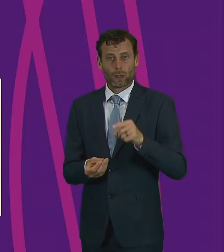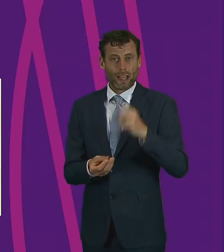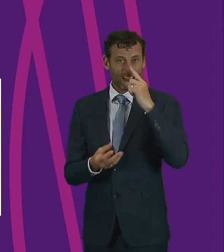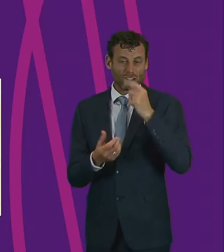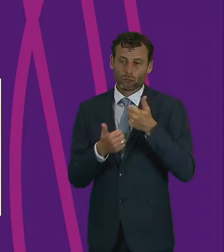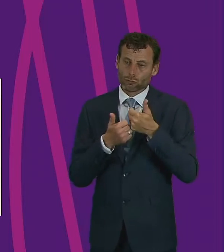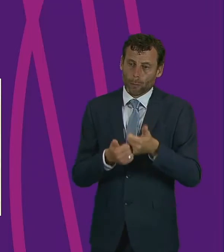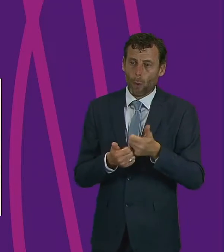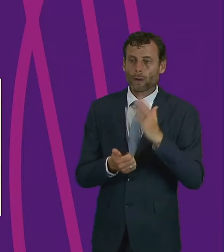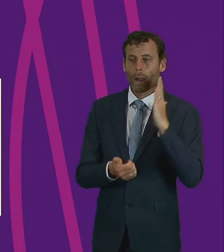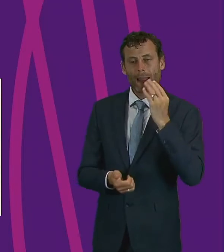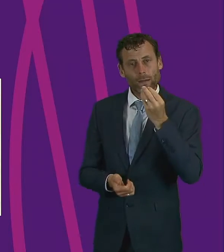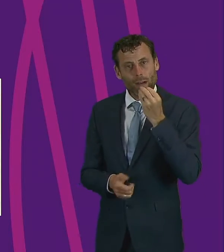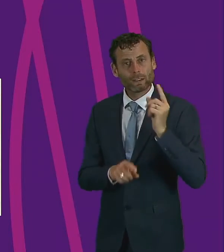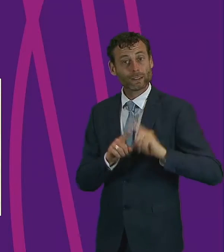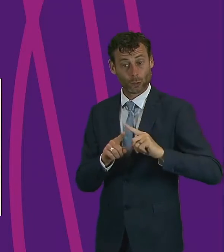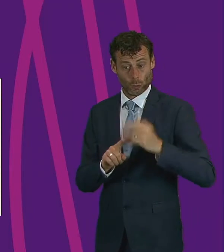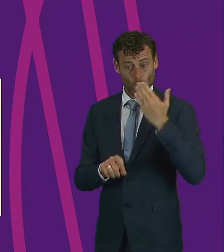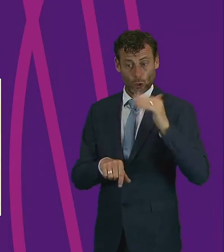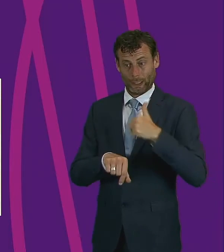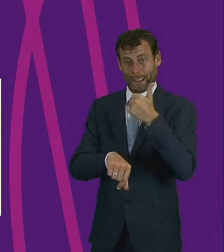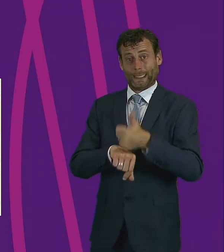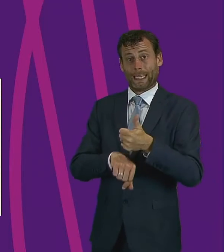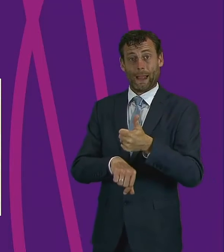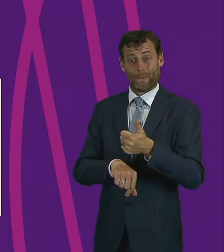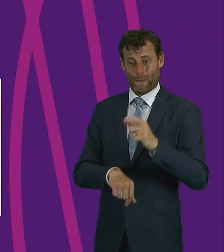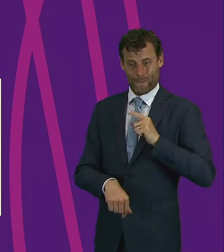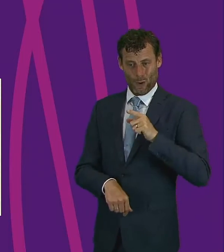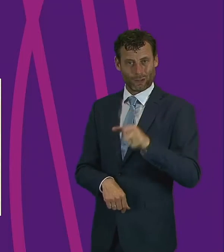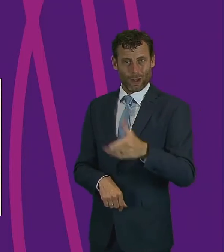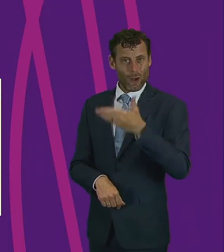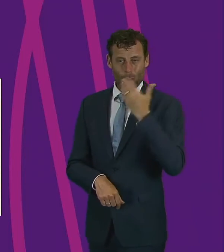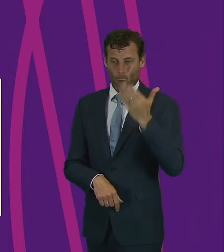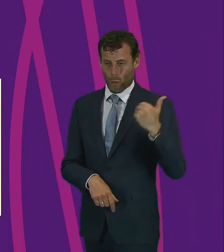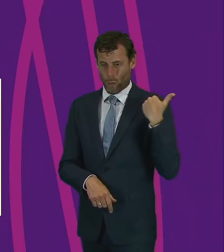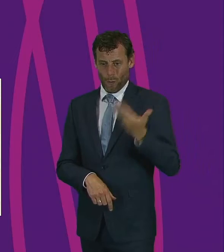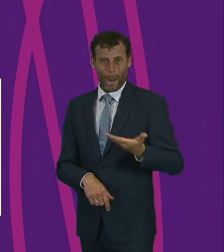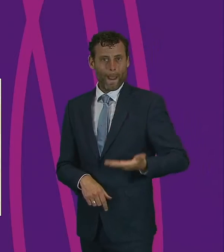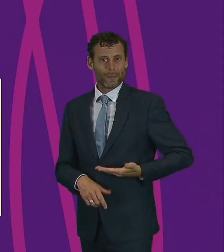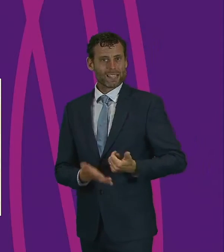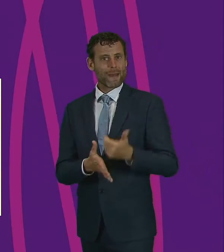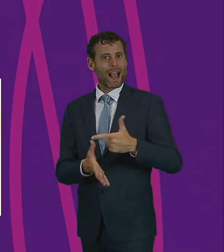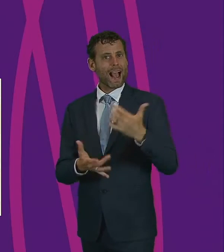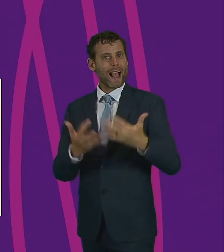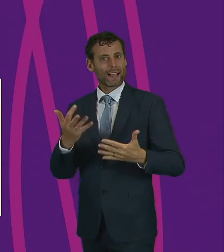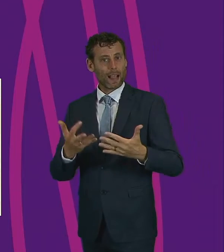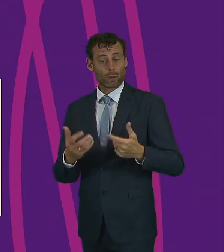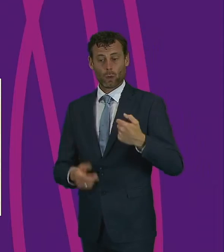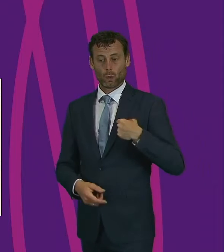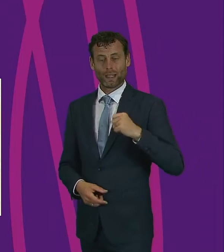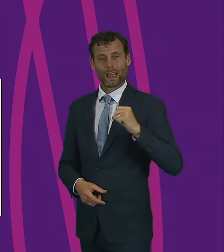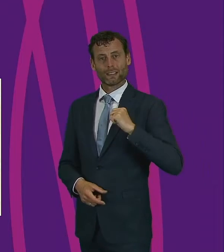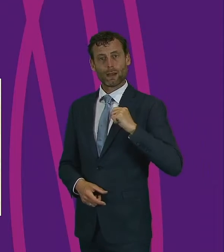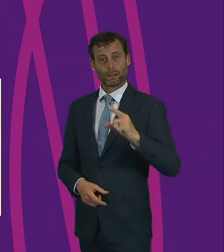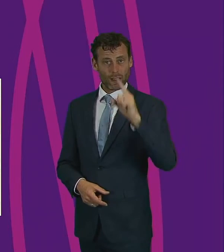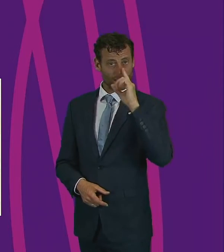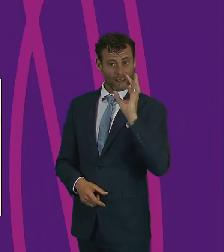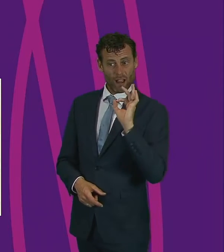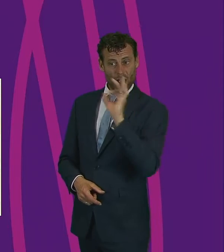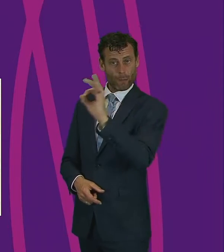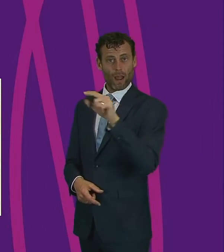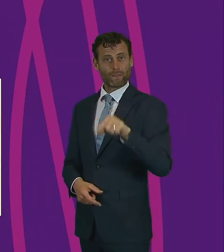who are ineligible for other support due to not having a business bank account. We expect applications to open for this fund,